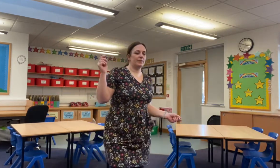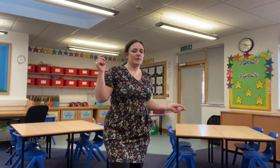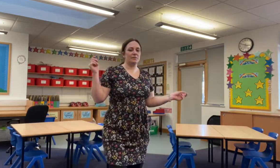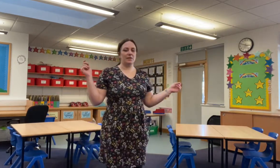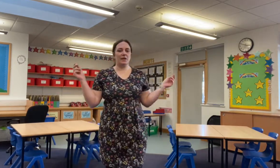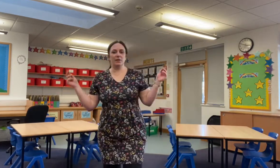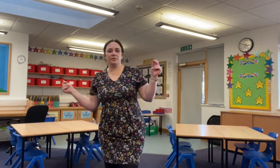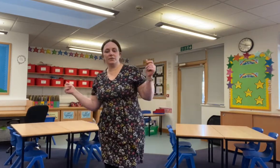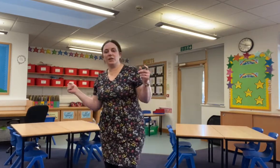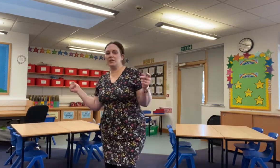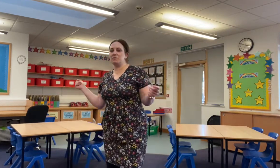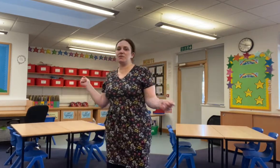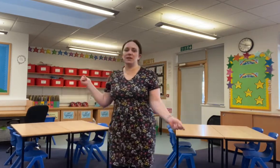Stevie. Here we go. Turning the music up.